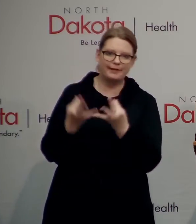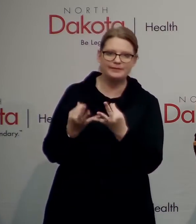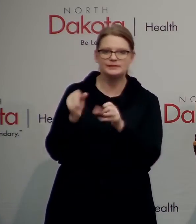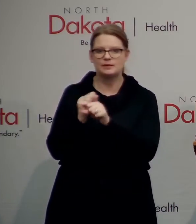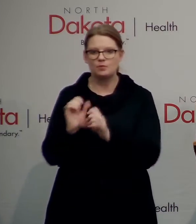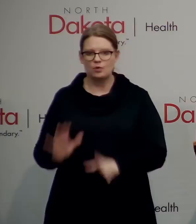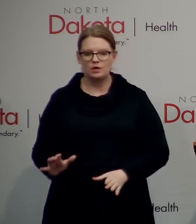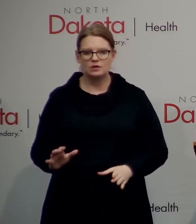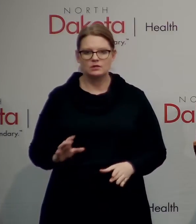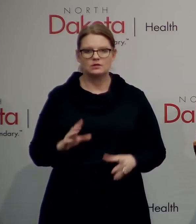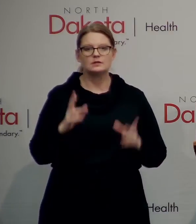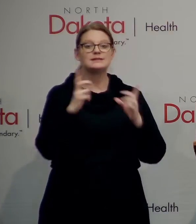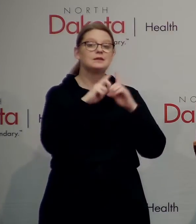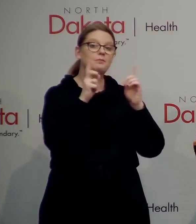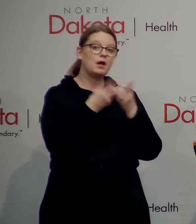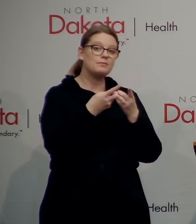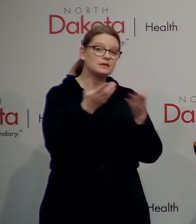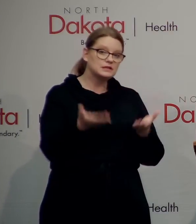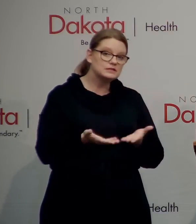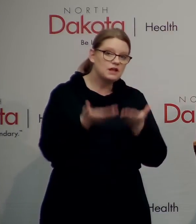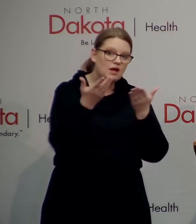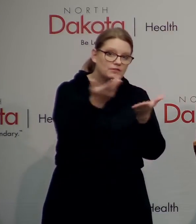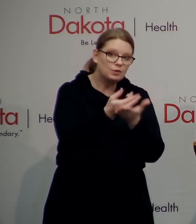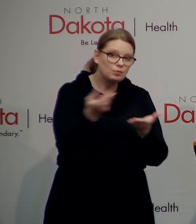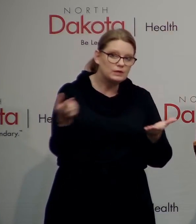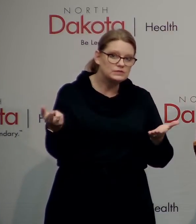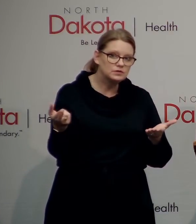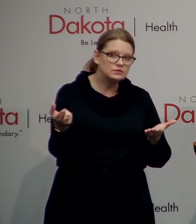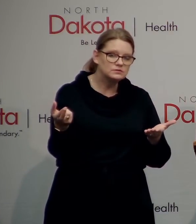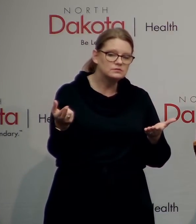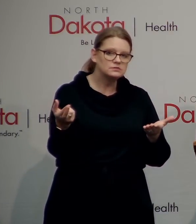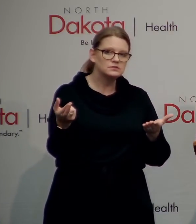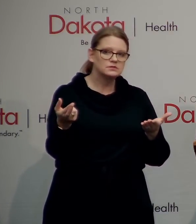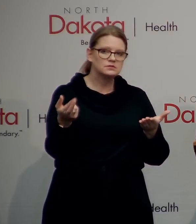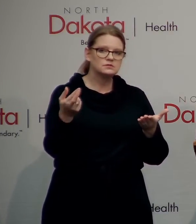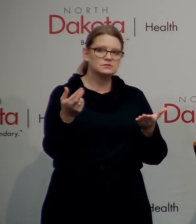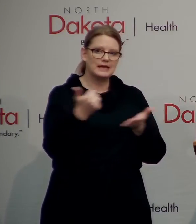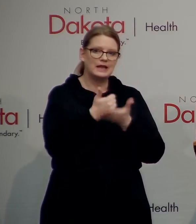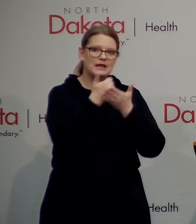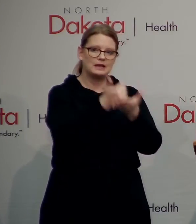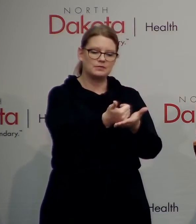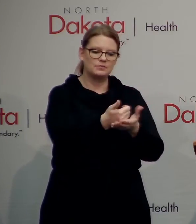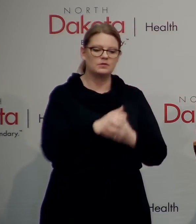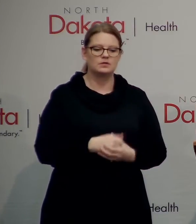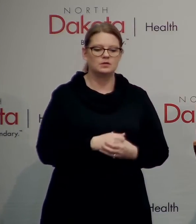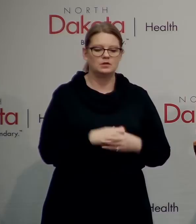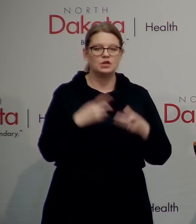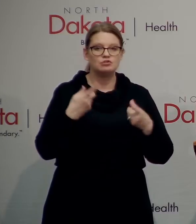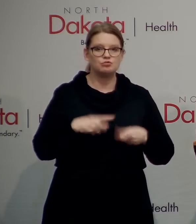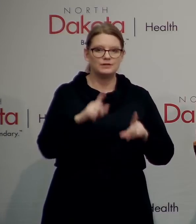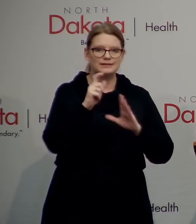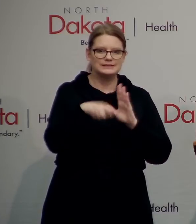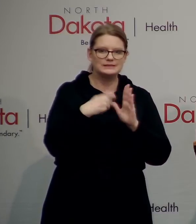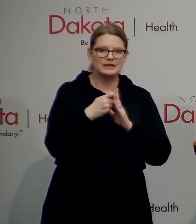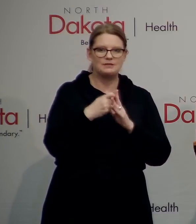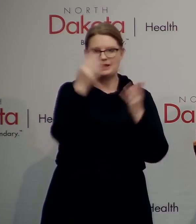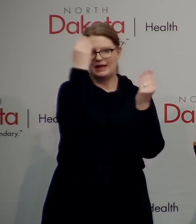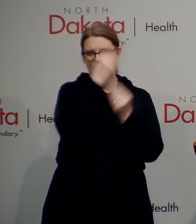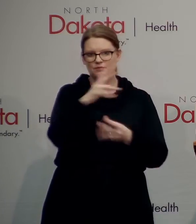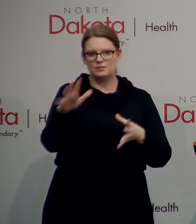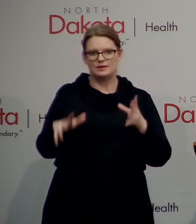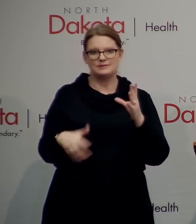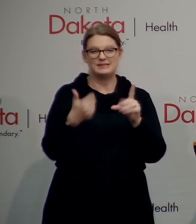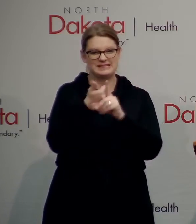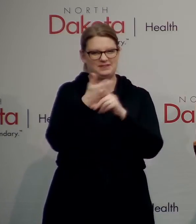The department is offering resources to support North Dakotans' behavioral health needs. During this time, information has been added to the behavioral